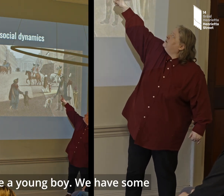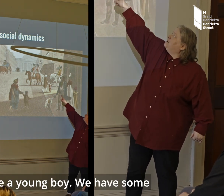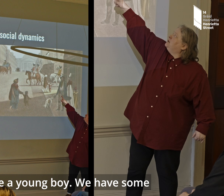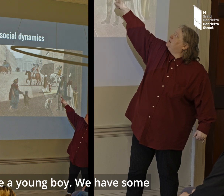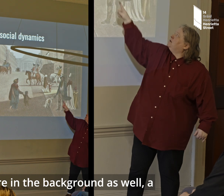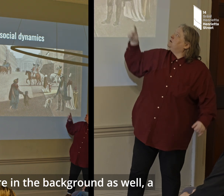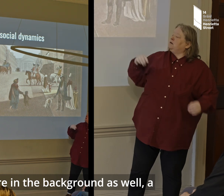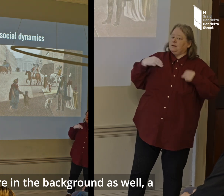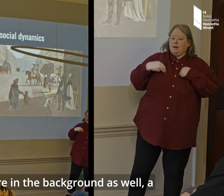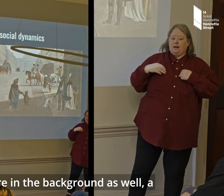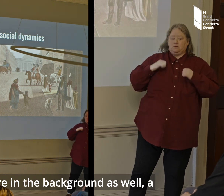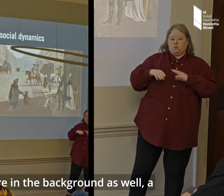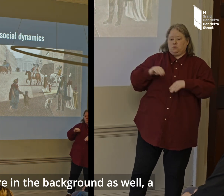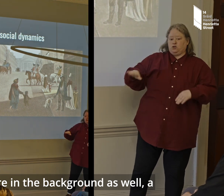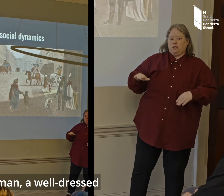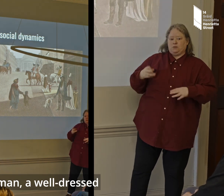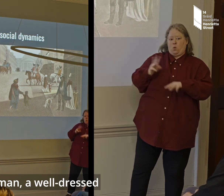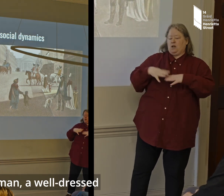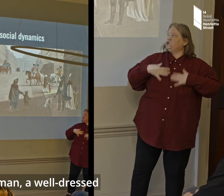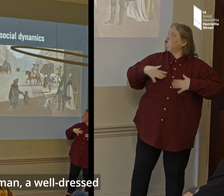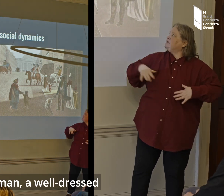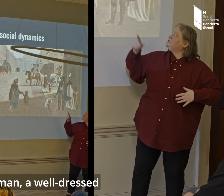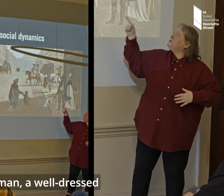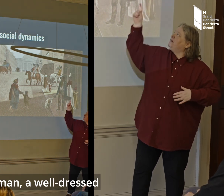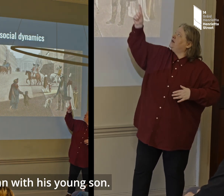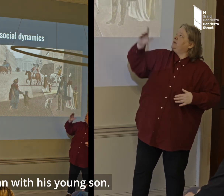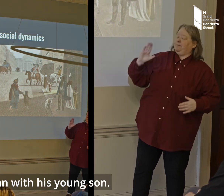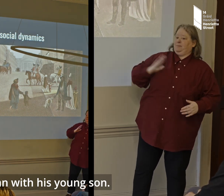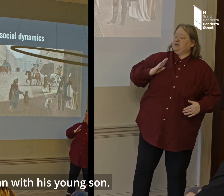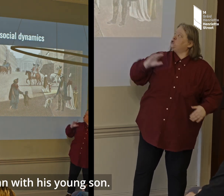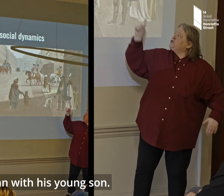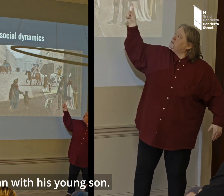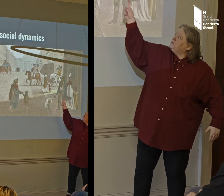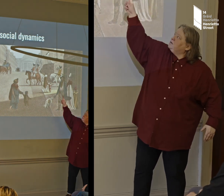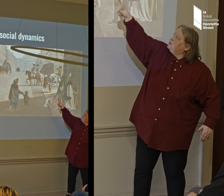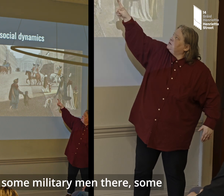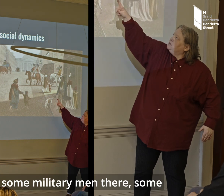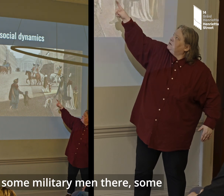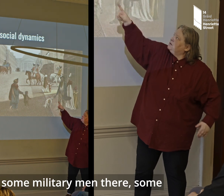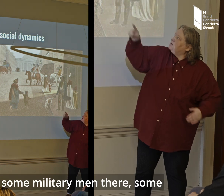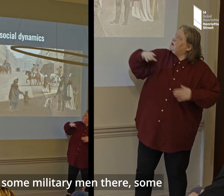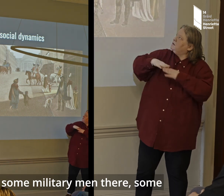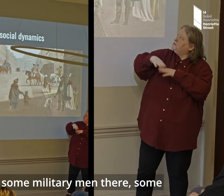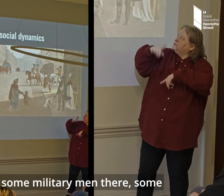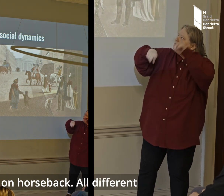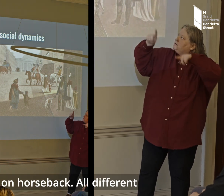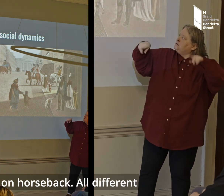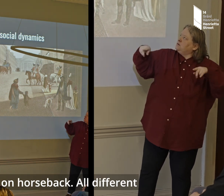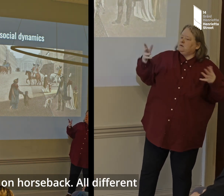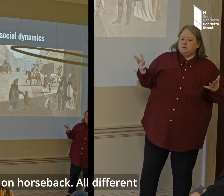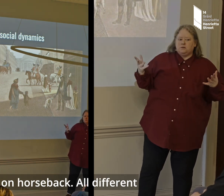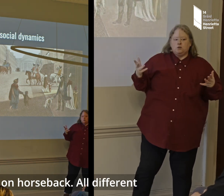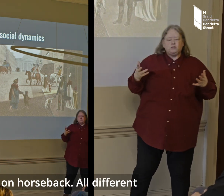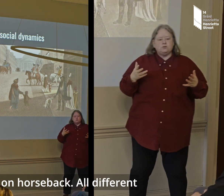boy. We have some people there in the background as well, a man, a kind of a well-dressed man with his young son. And we have some military men there, some soldiers